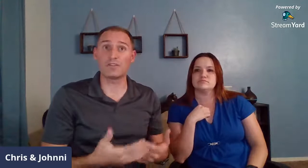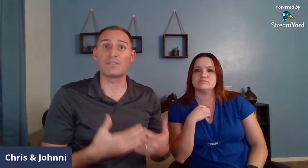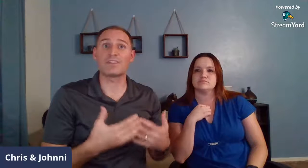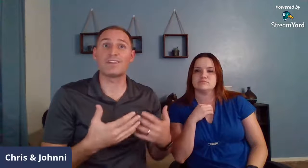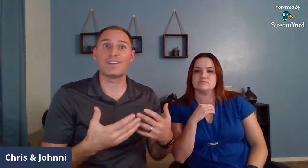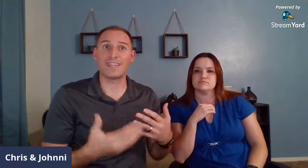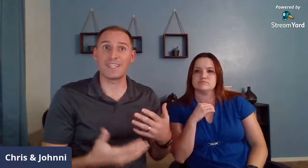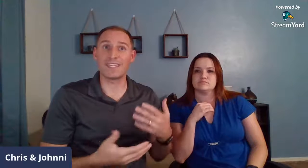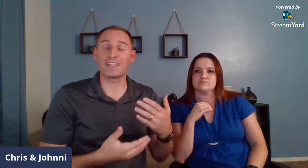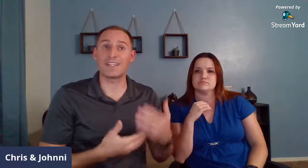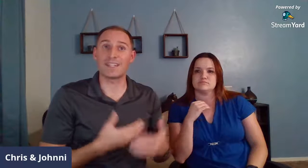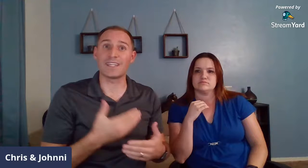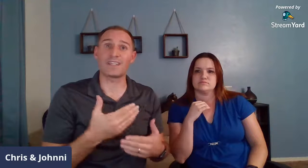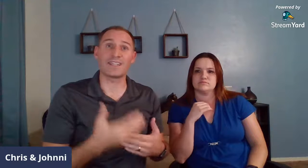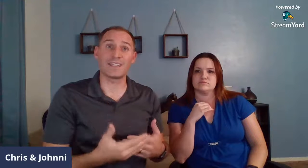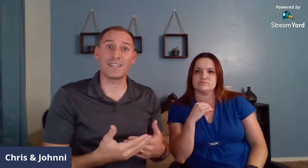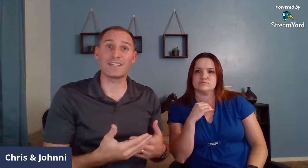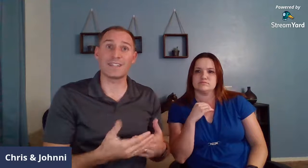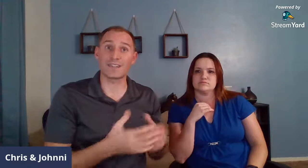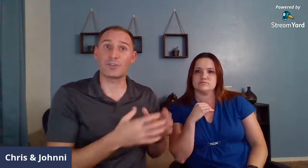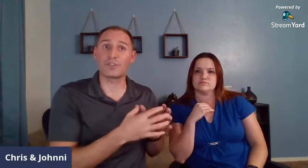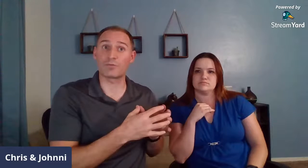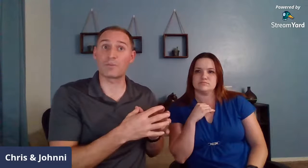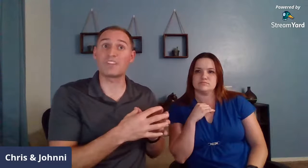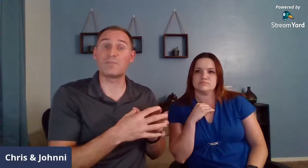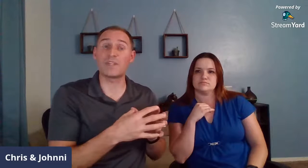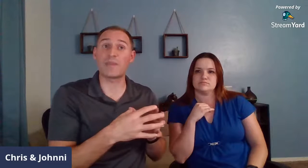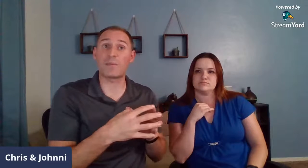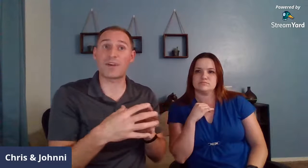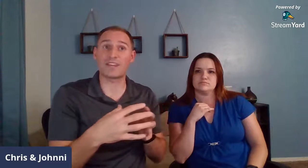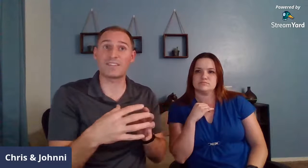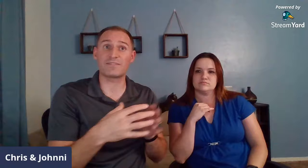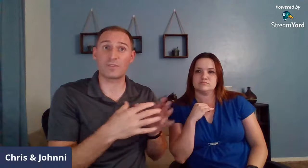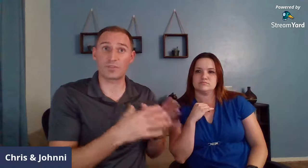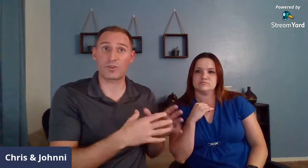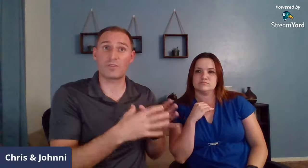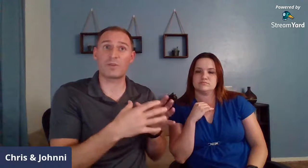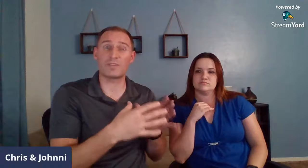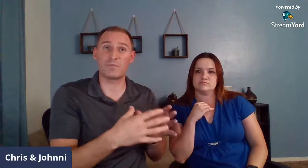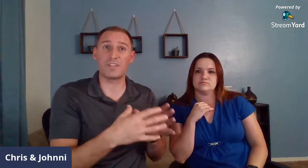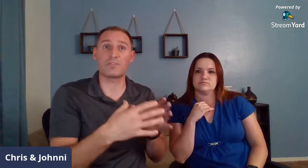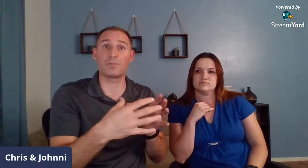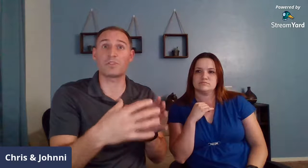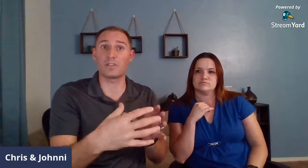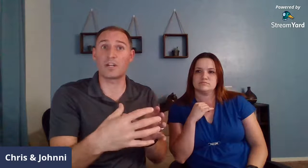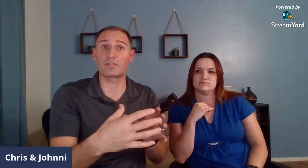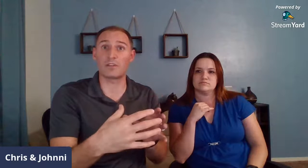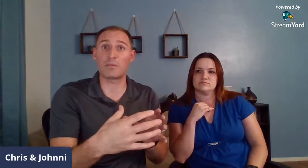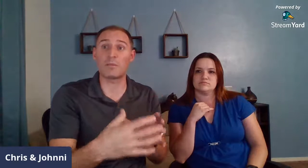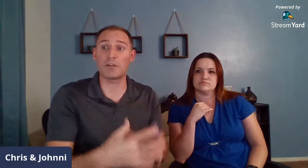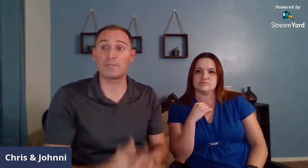use again and again and again. And it's going to really speed up that process from short-term to midterm to long-term memory.